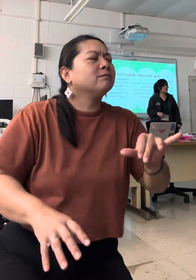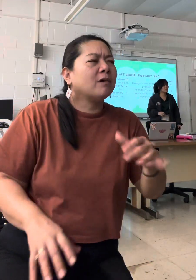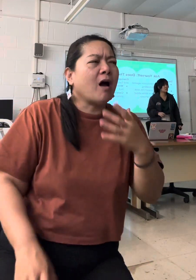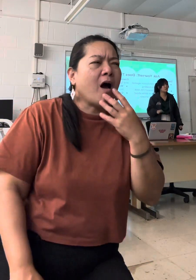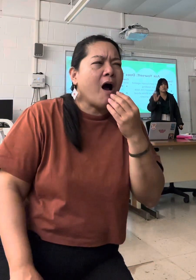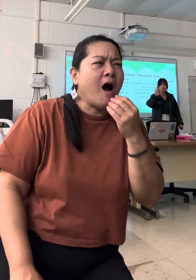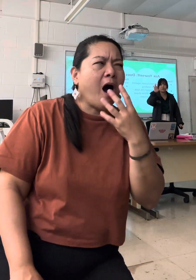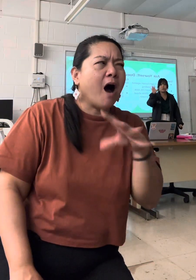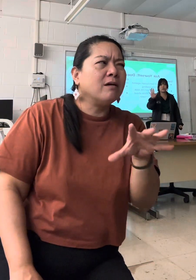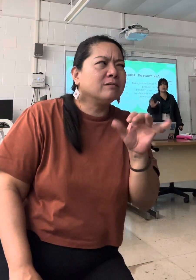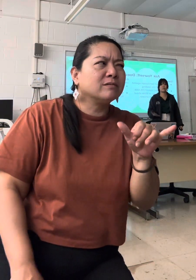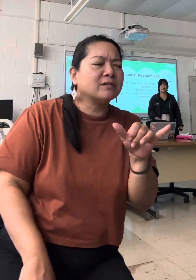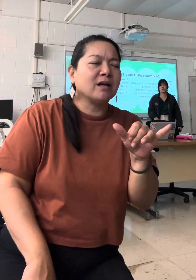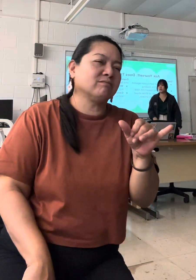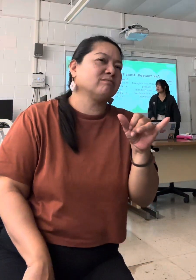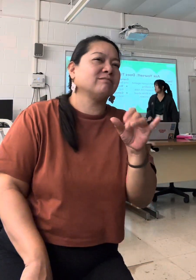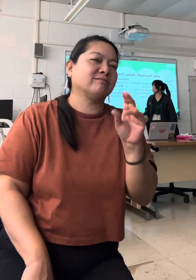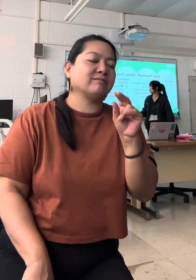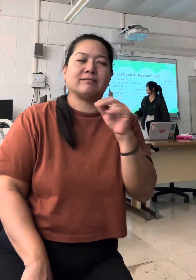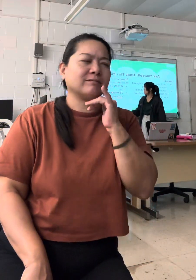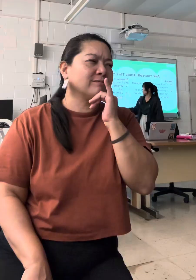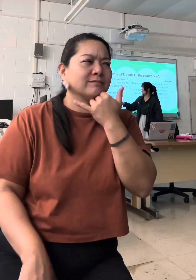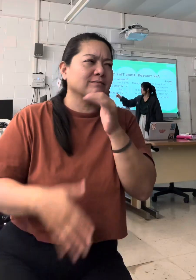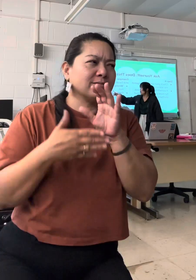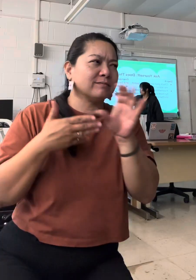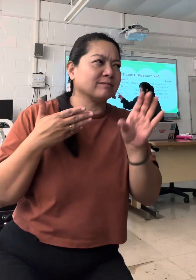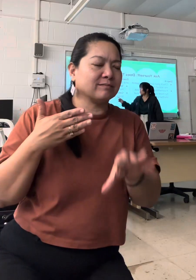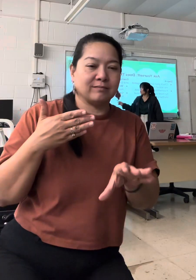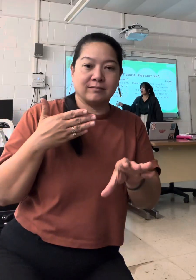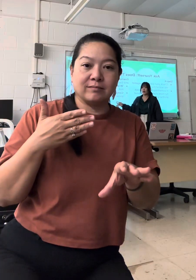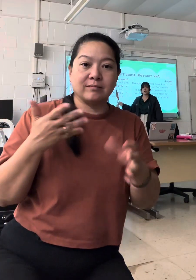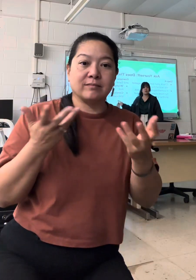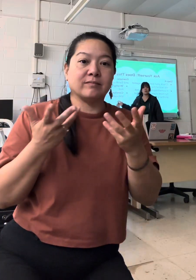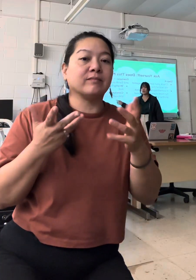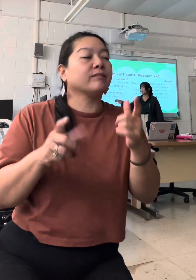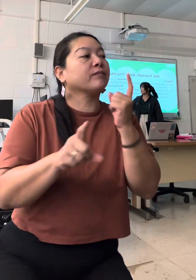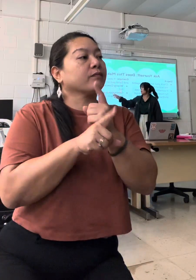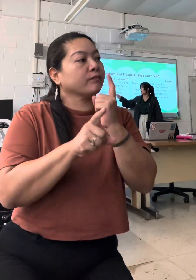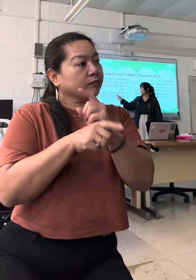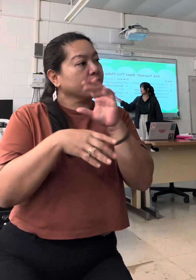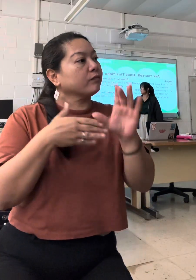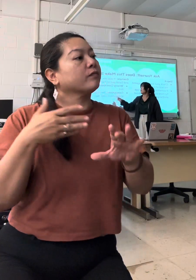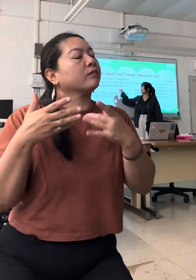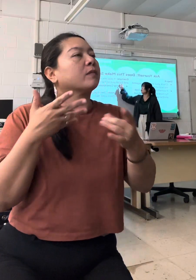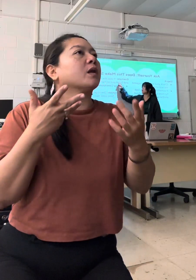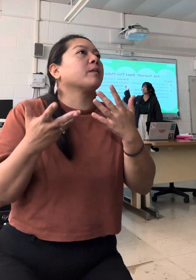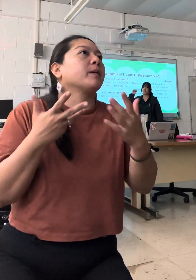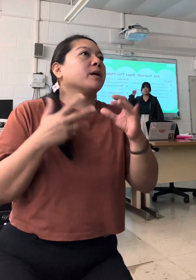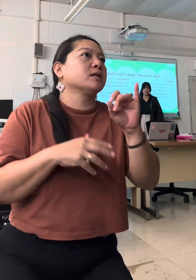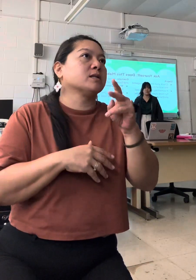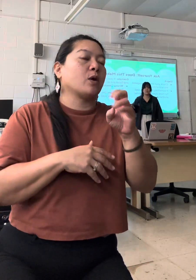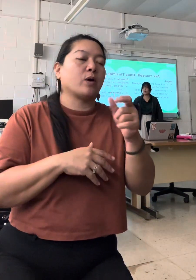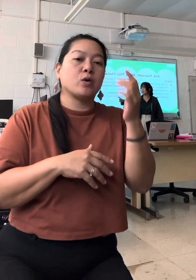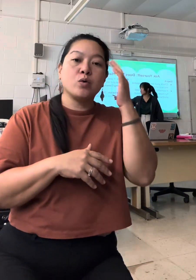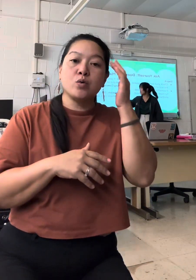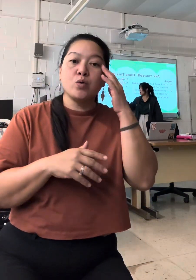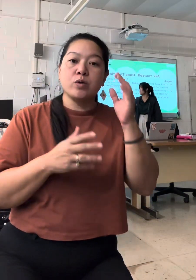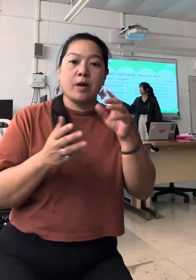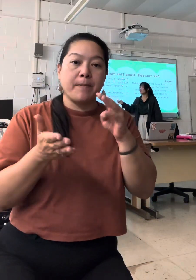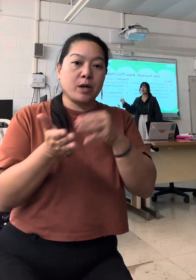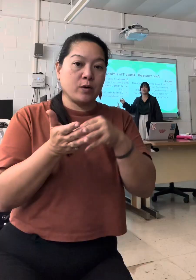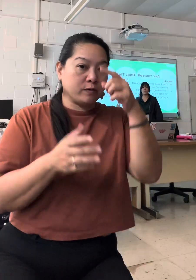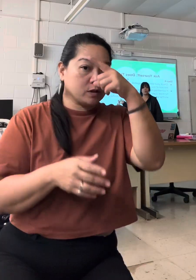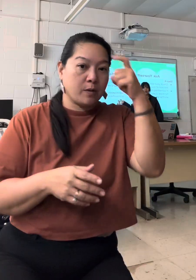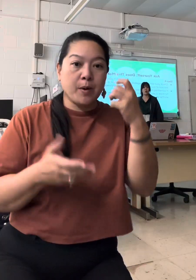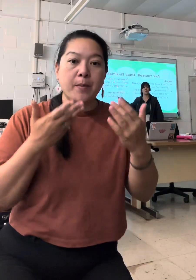make sense? No, that's the wrong conclusion. The correct conclusion would be maybe even though it's the middle of summer, she might